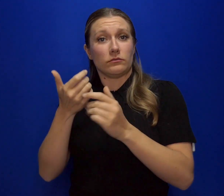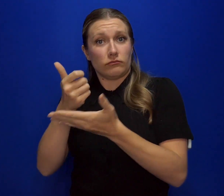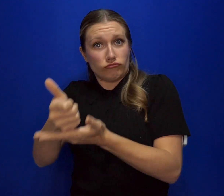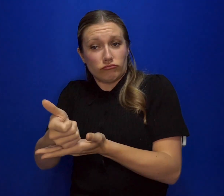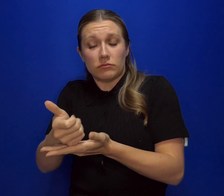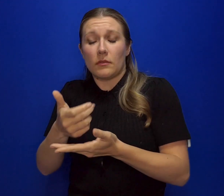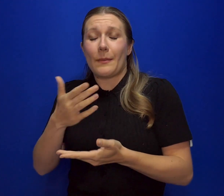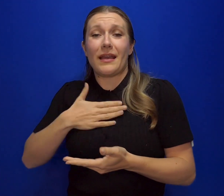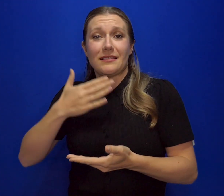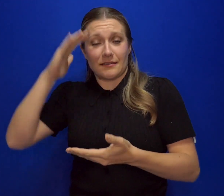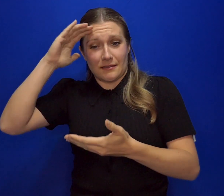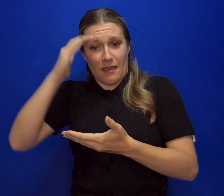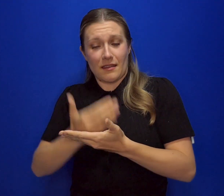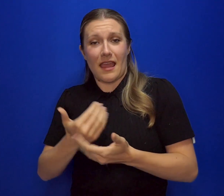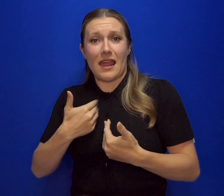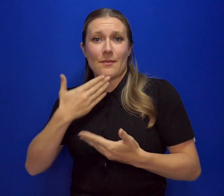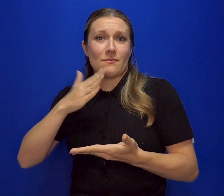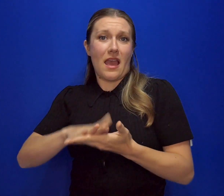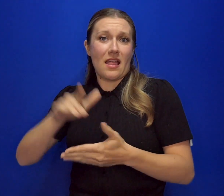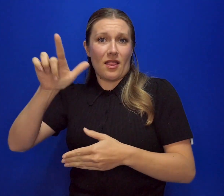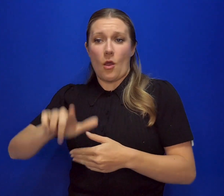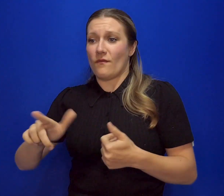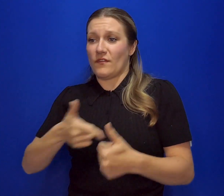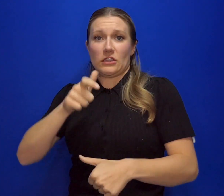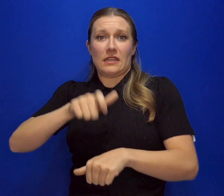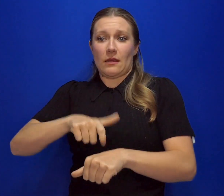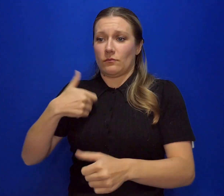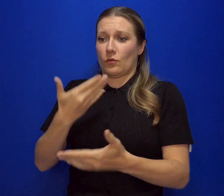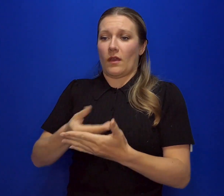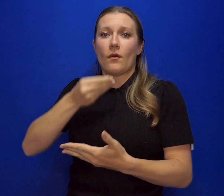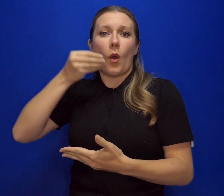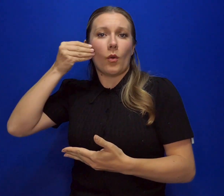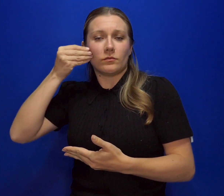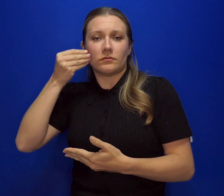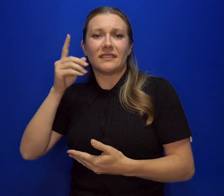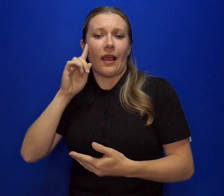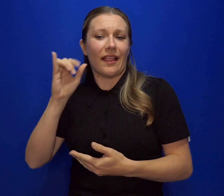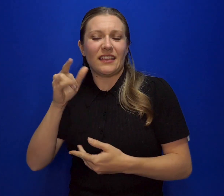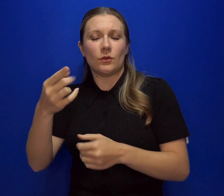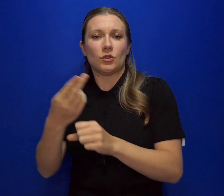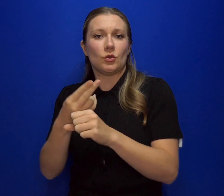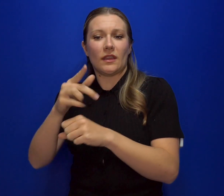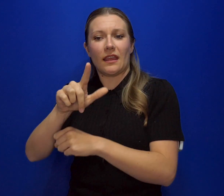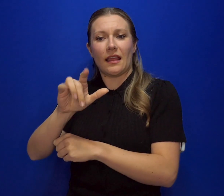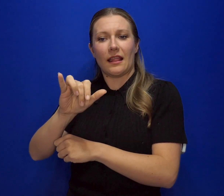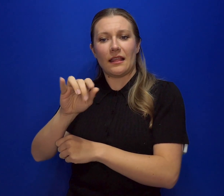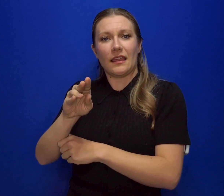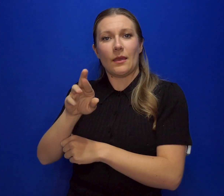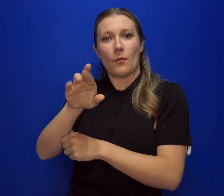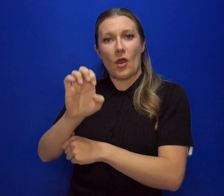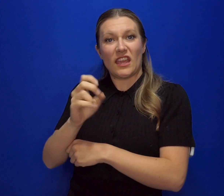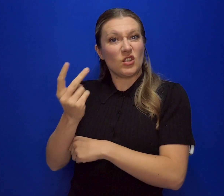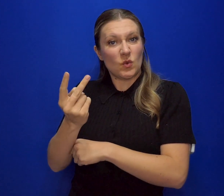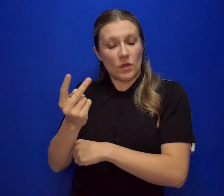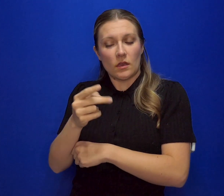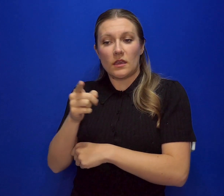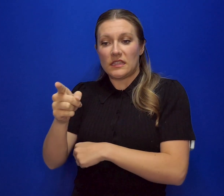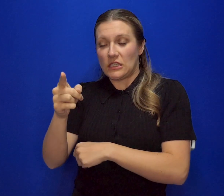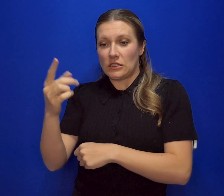my son had a bad low first time we came home. It sounds like the kid was wearing a Libre 2, wanders into their bedroom at